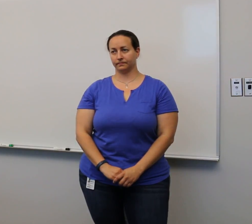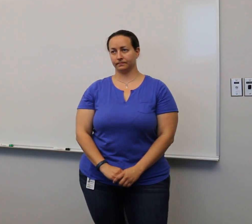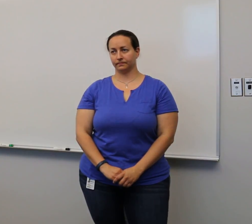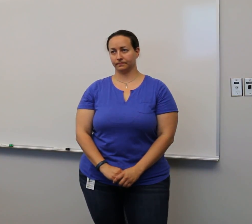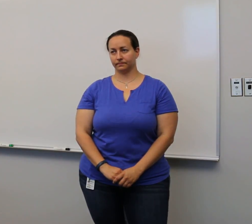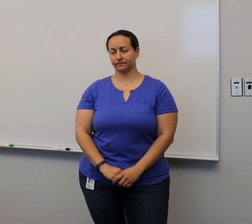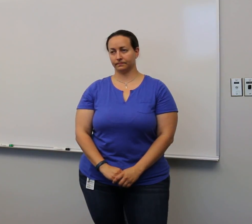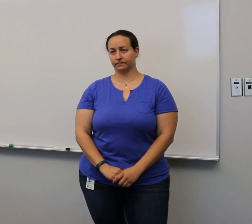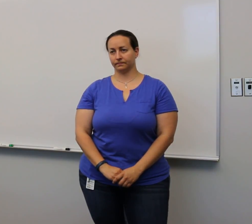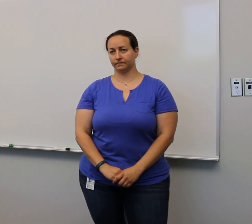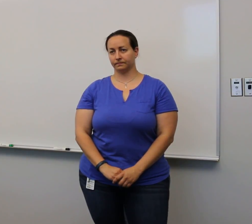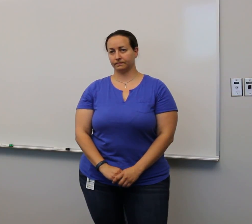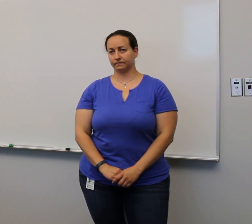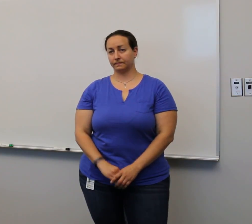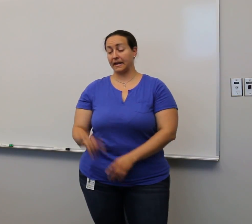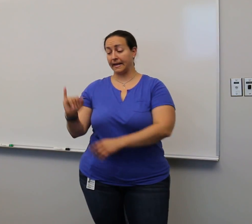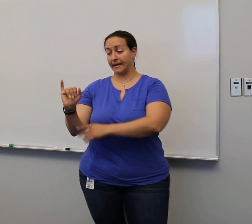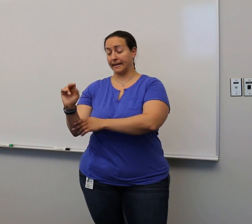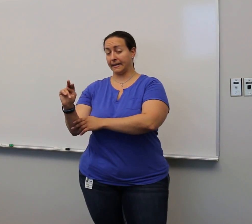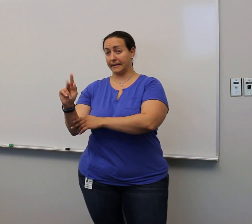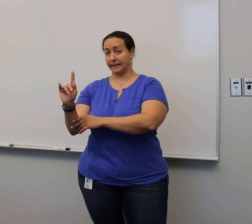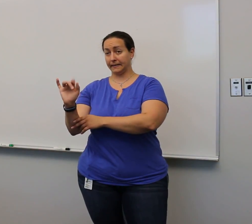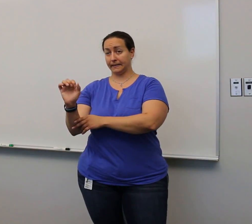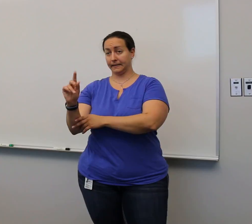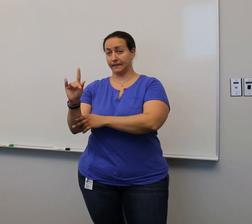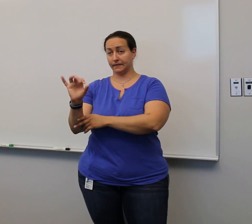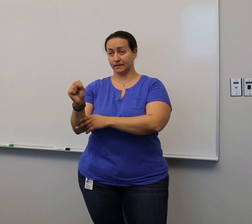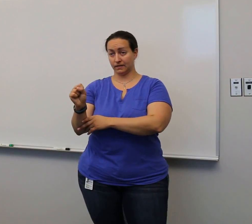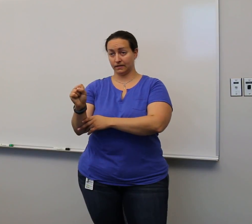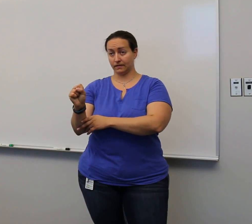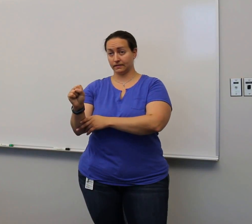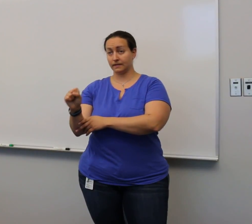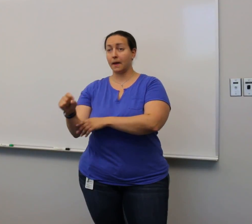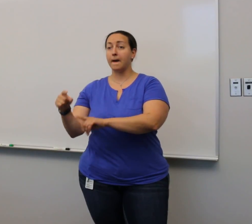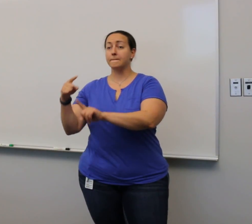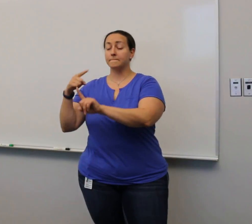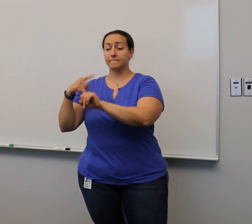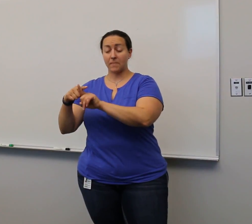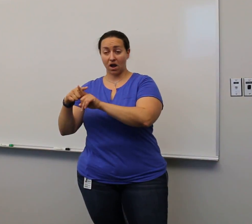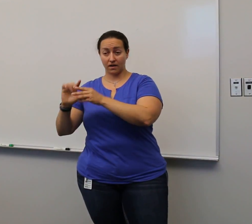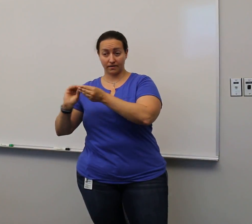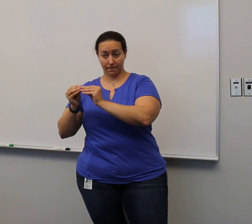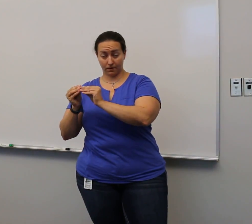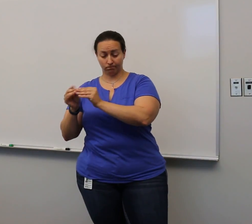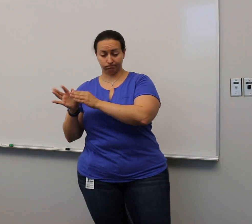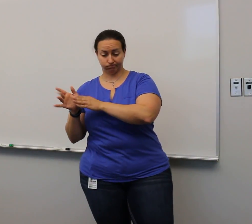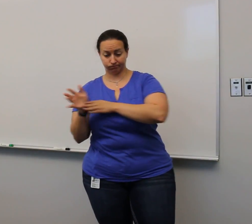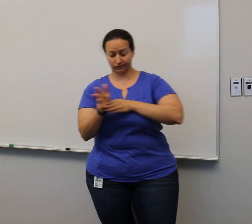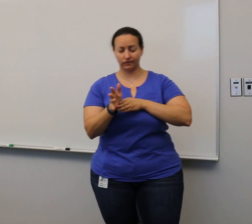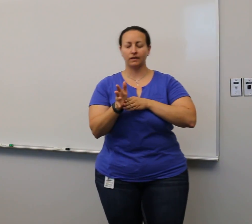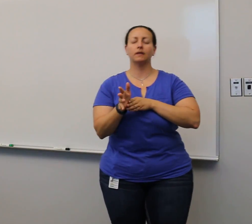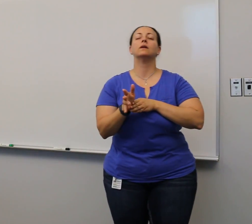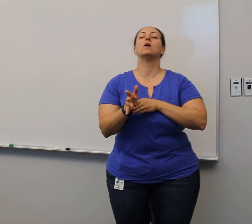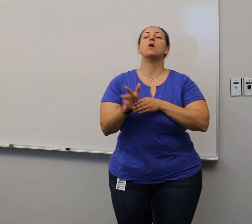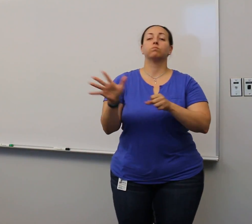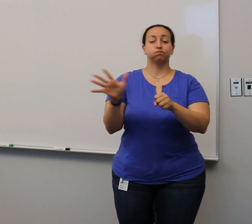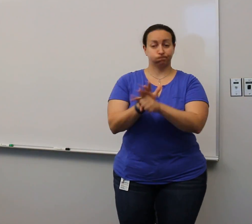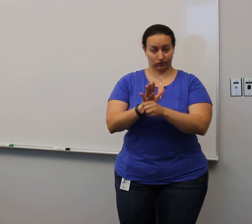So the integers are positive and negative whole numbers. We can think of the integers as being represented on a number